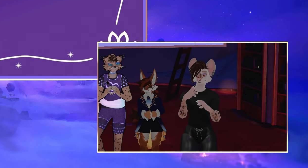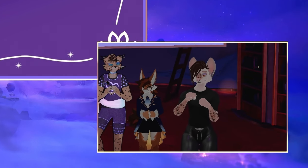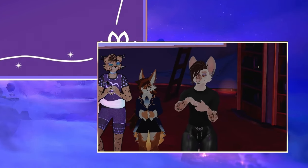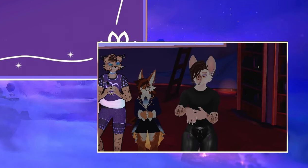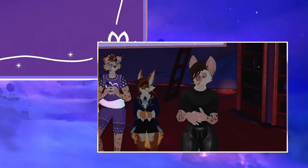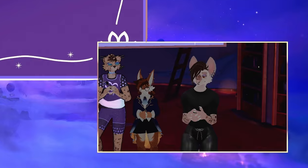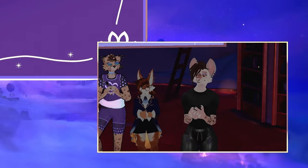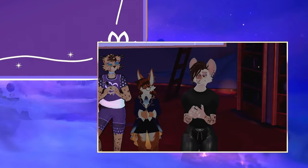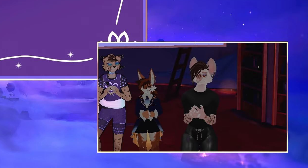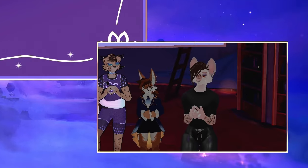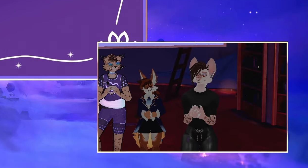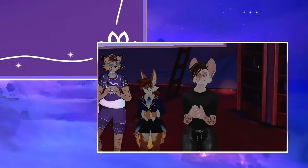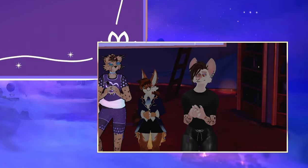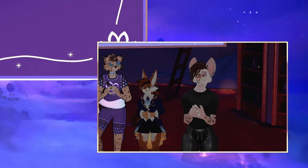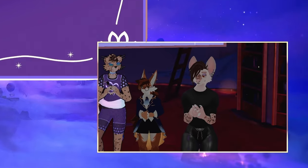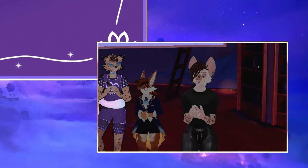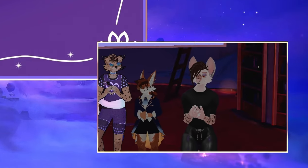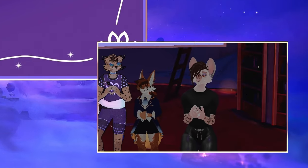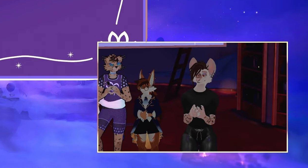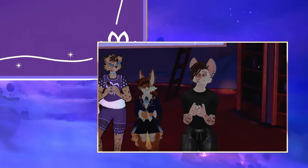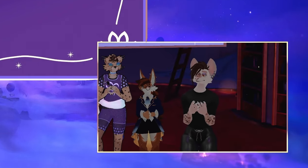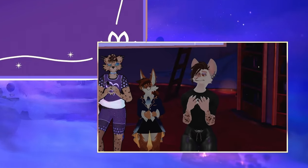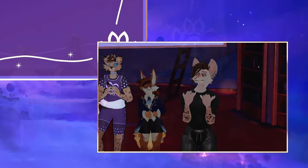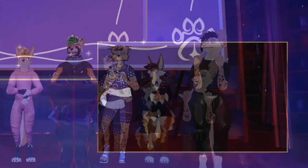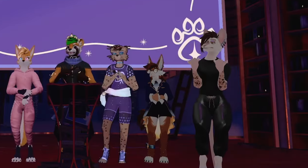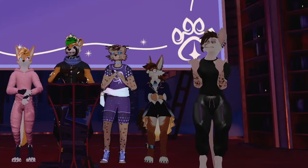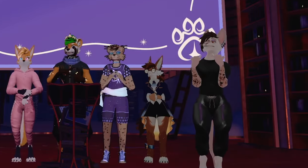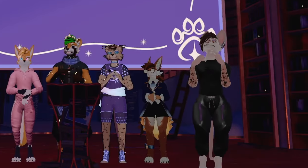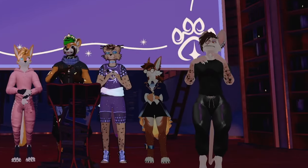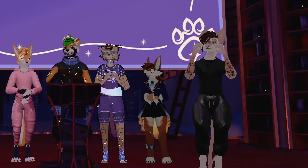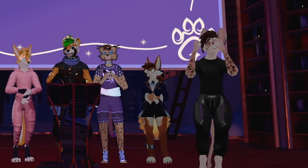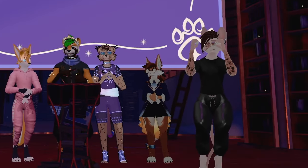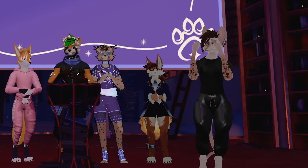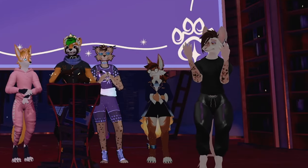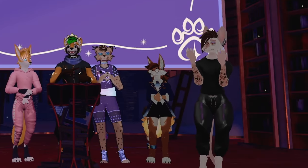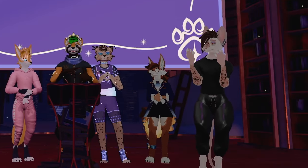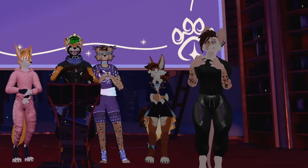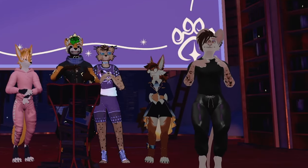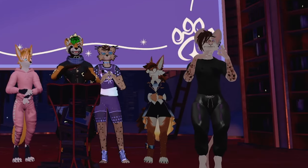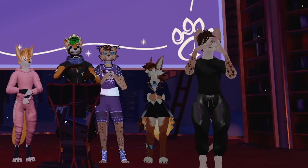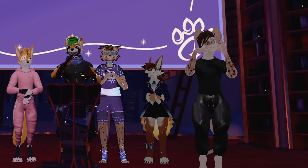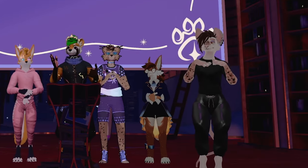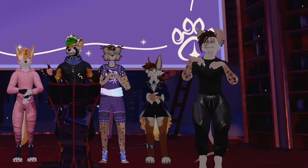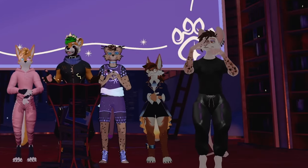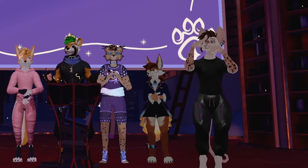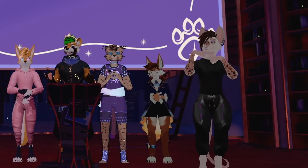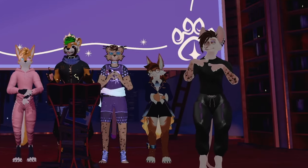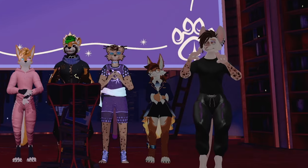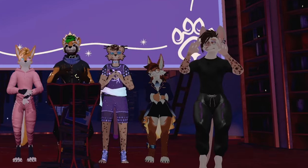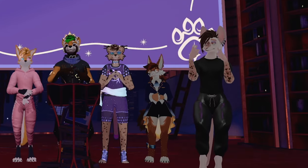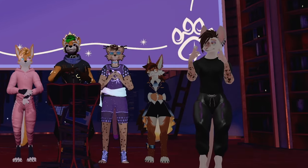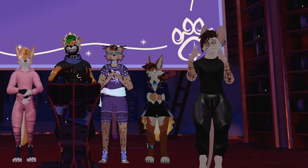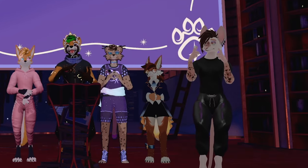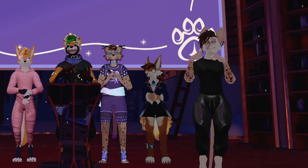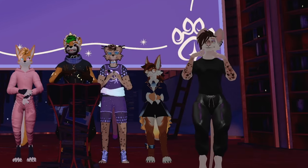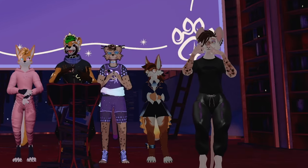So what we're talking about today, I have a list. We're going to do a quick little definition of terms to kind of explain what we do. We're going to talk